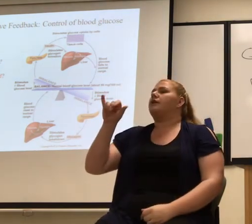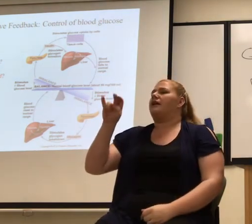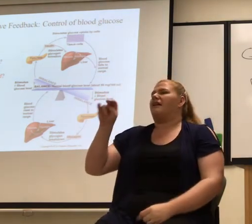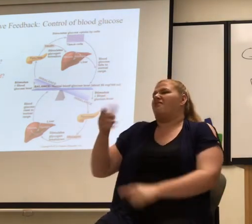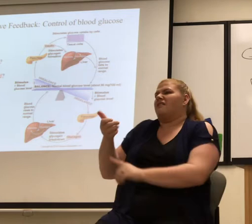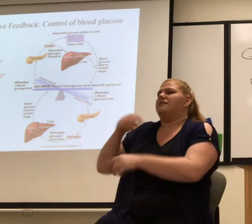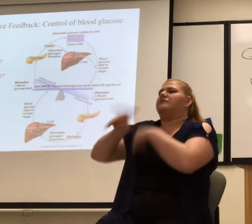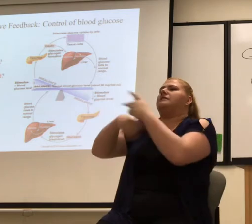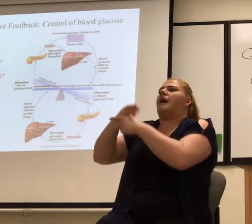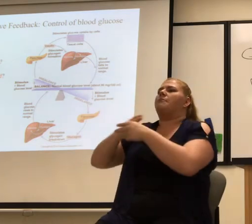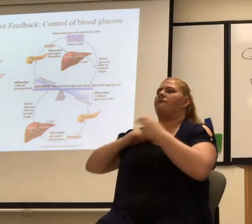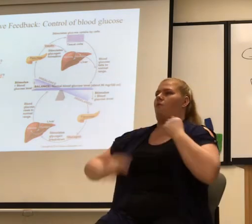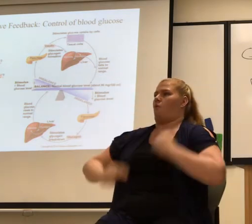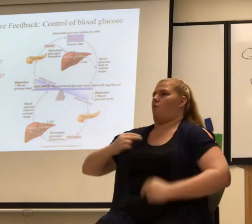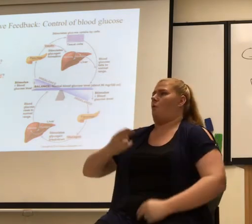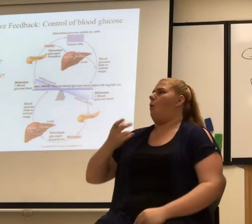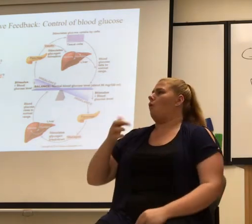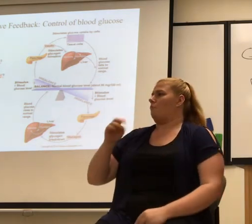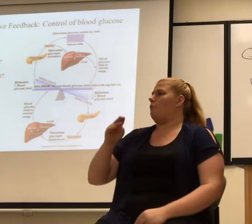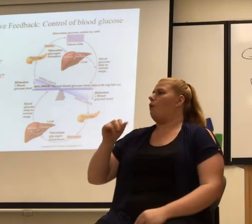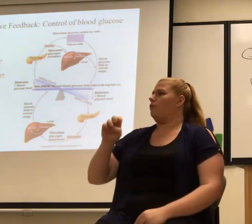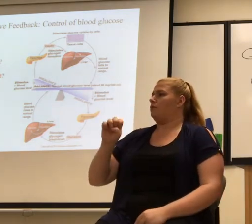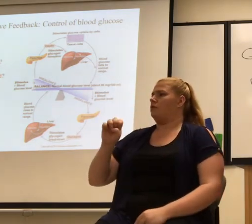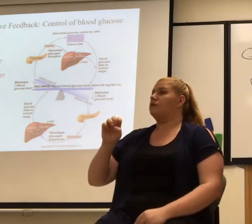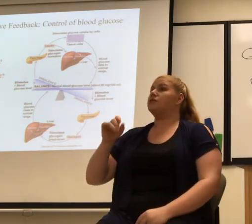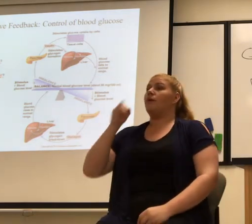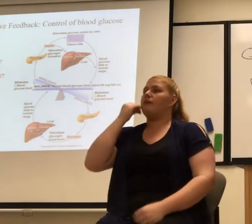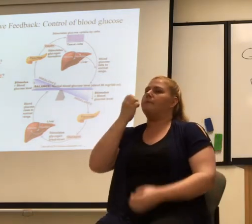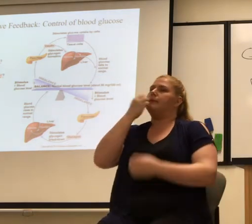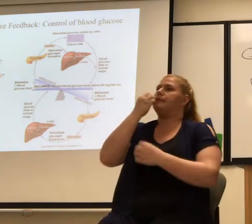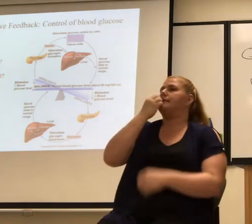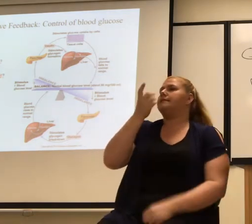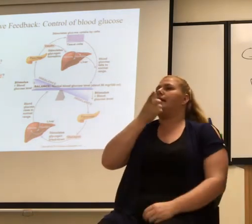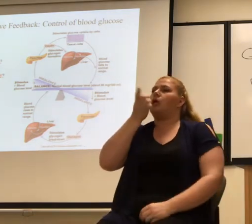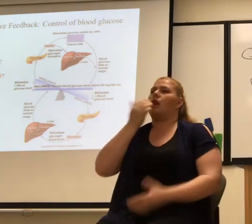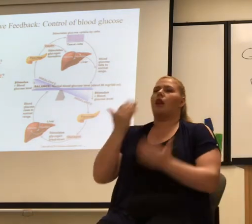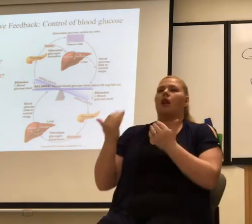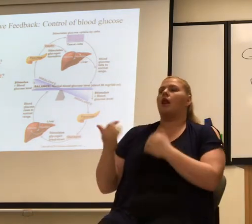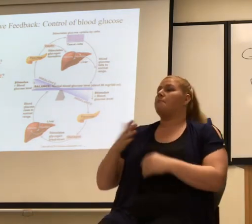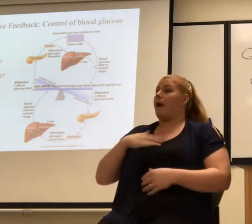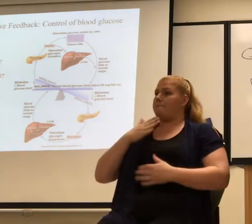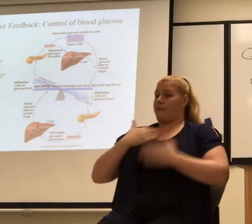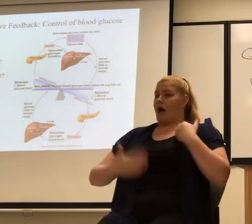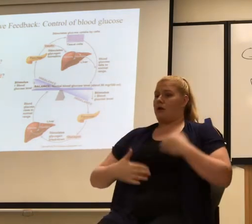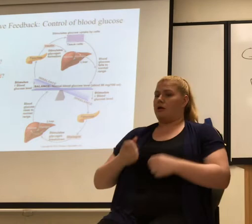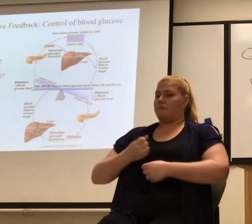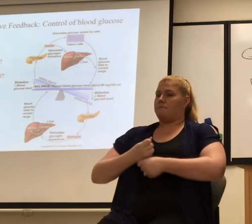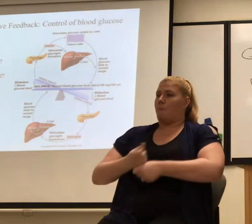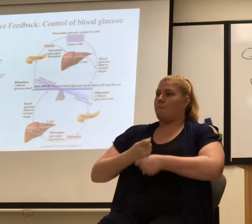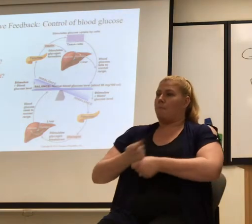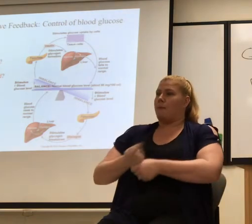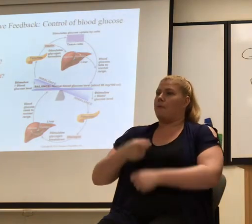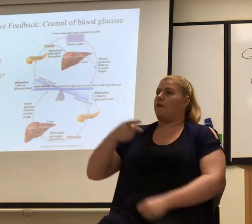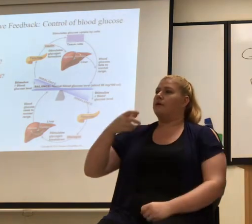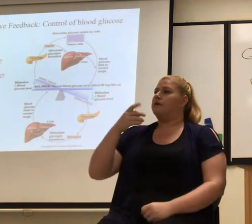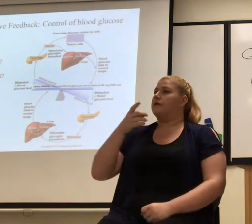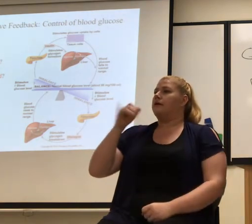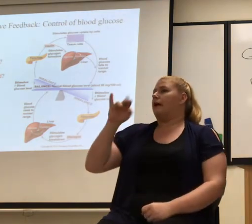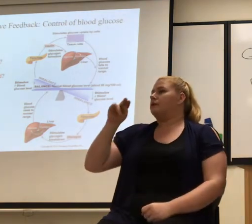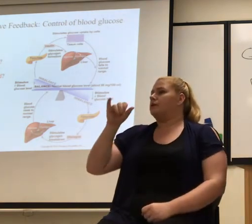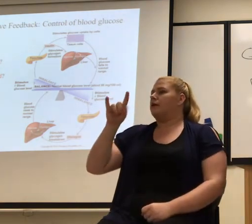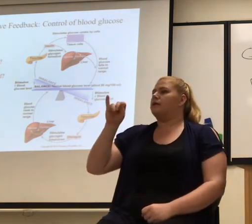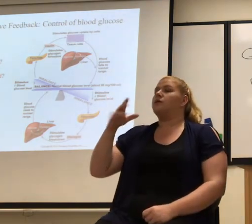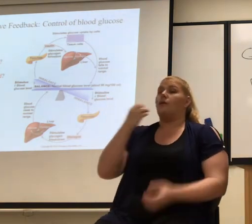eat dinner, what was the point of eating? Nutrition, okay? So you eat dinner, you rest, you go to the couch, you